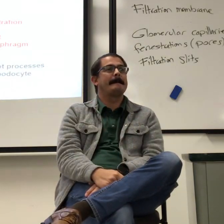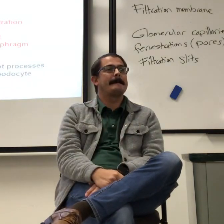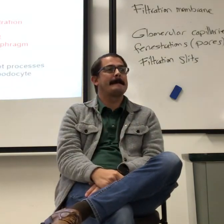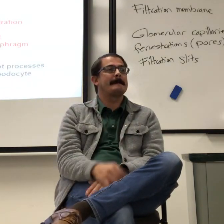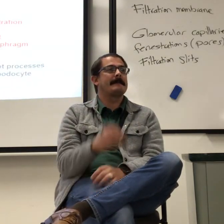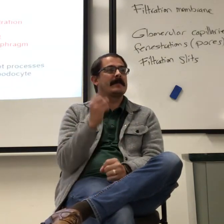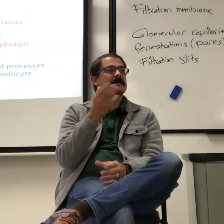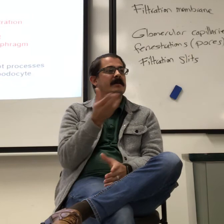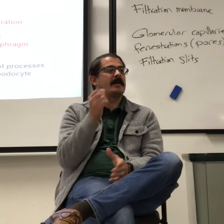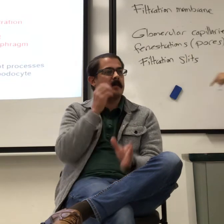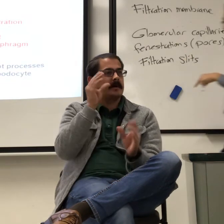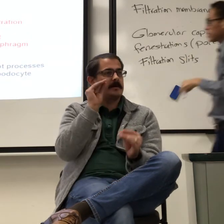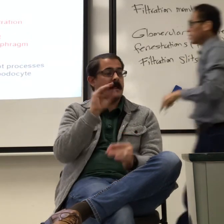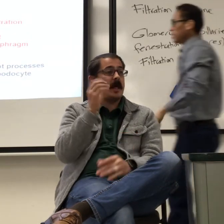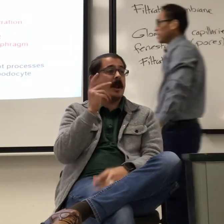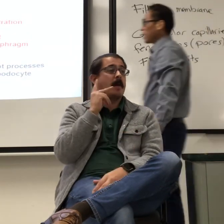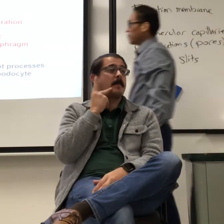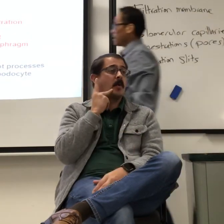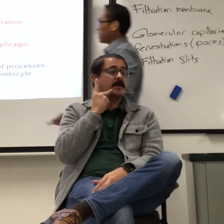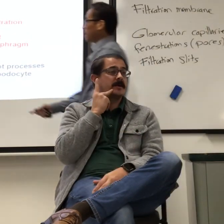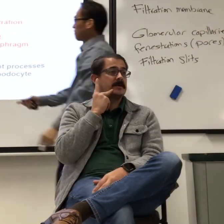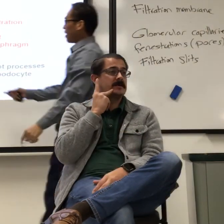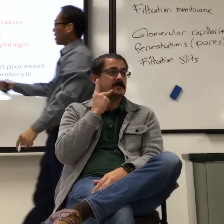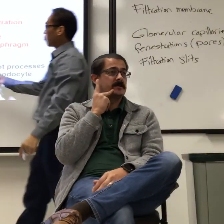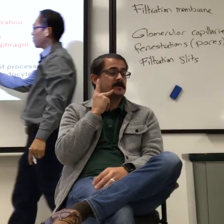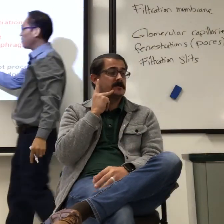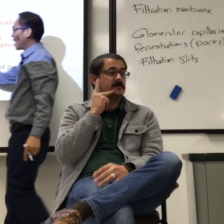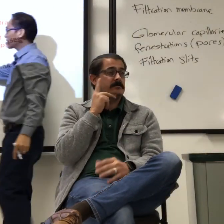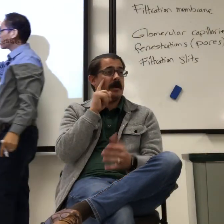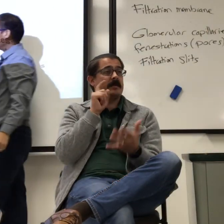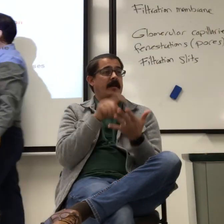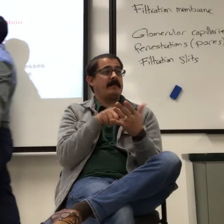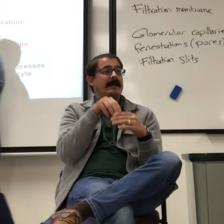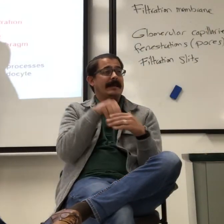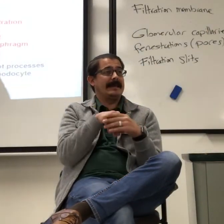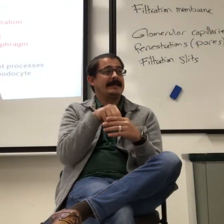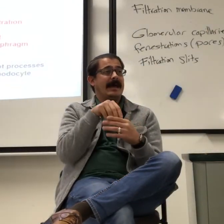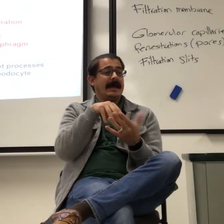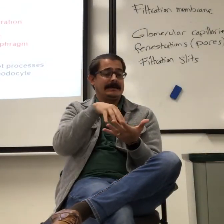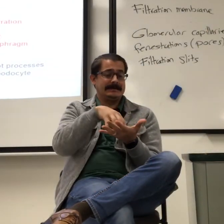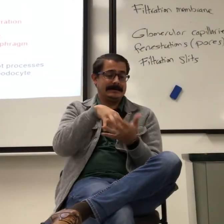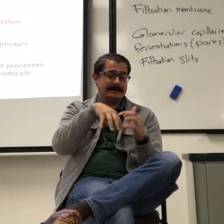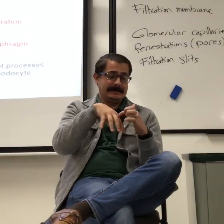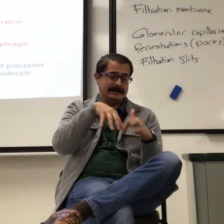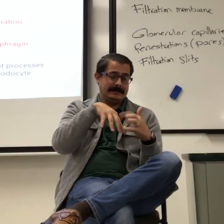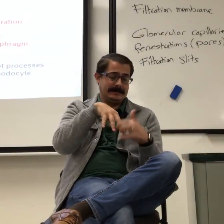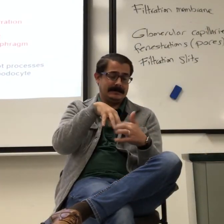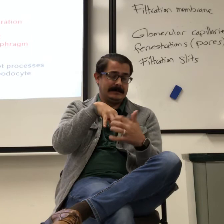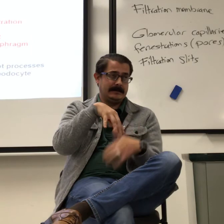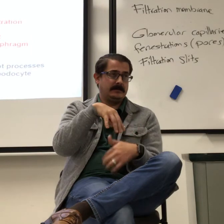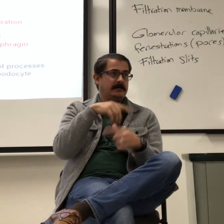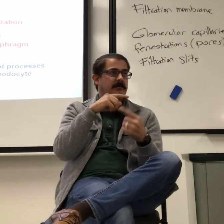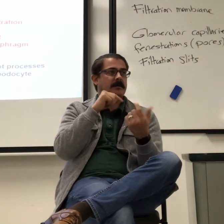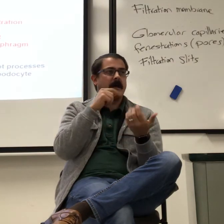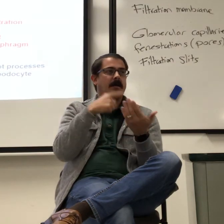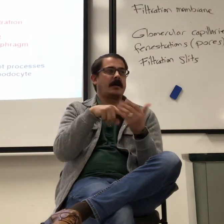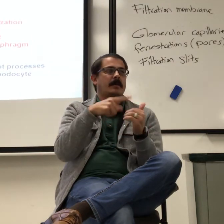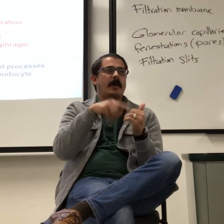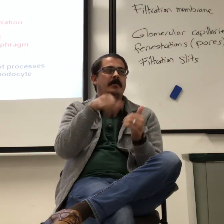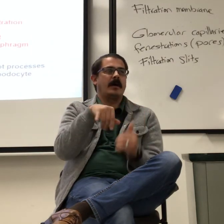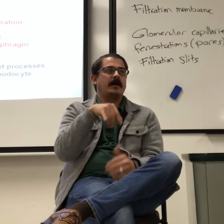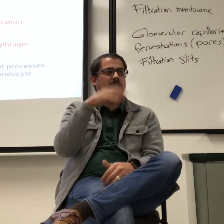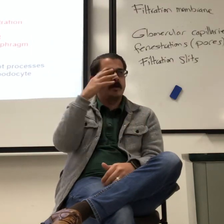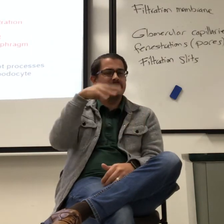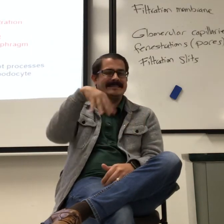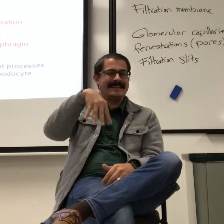teaching here. There's a lot of proteins that have been identified within that slit, but we're not going to talk about that. We'll just know that there's a slit